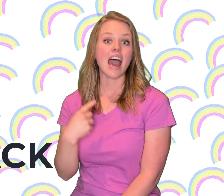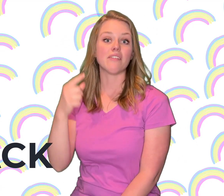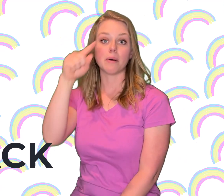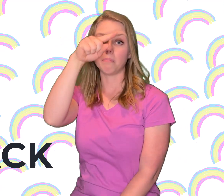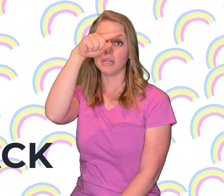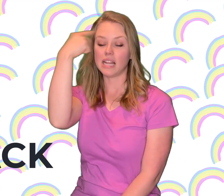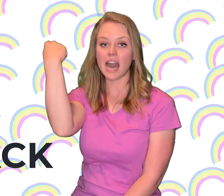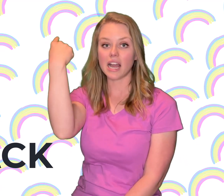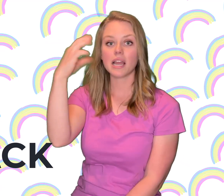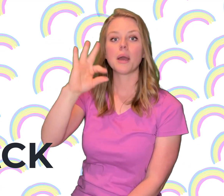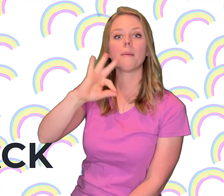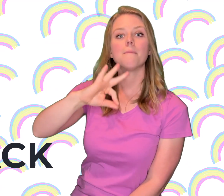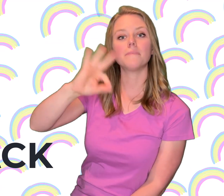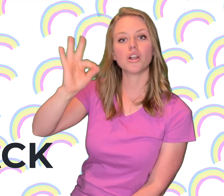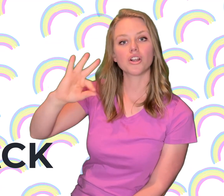a black marker.